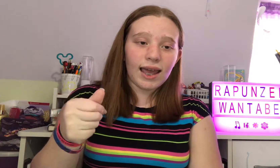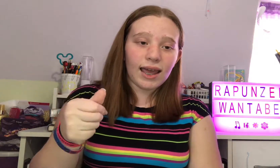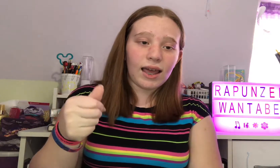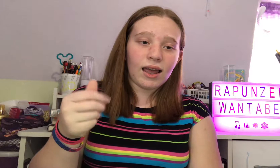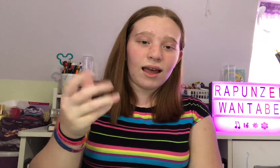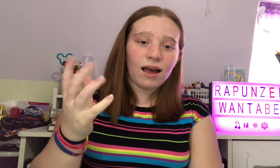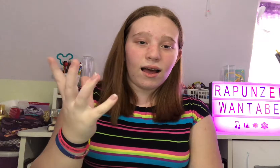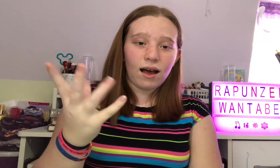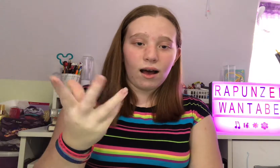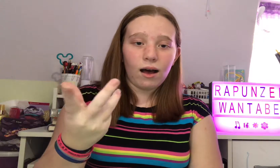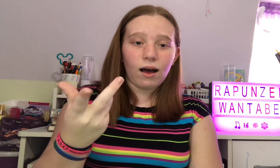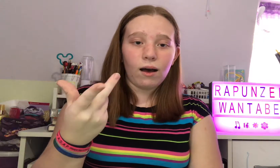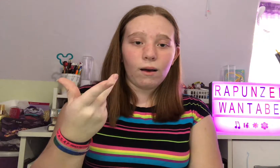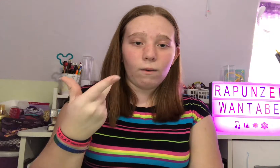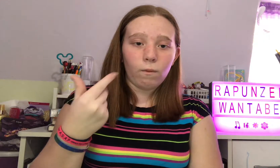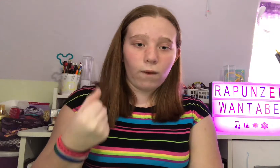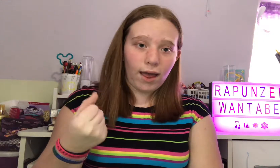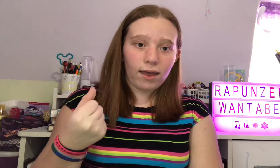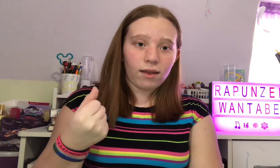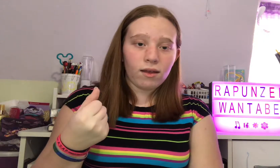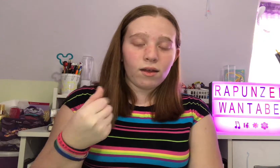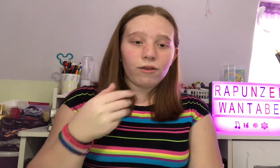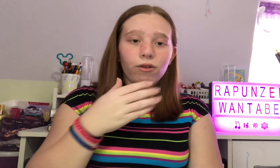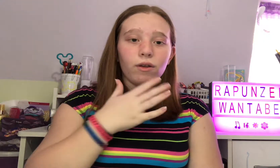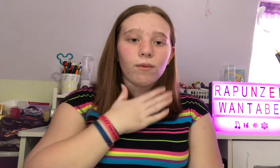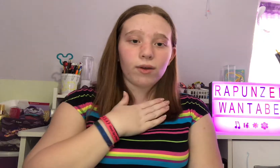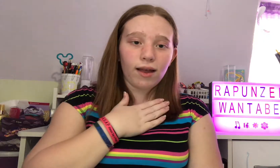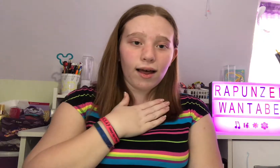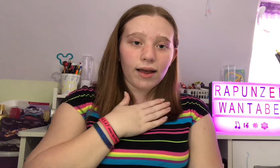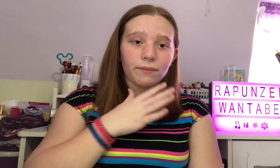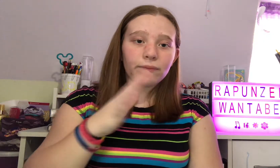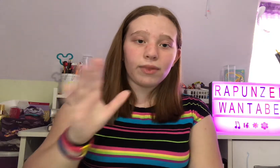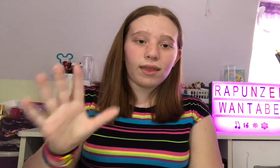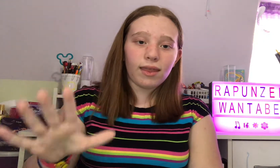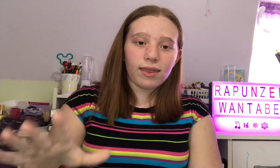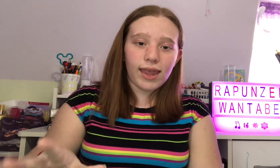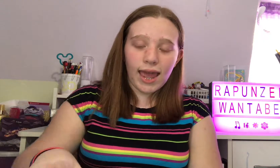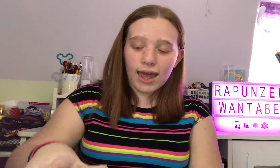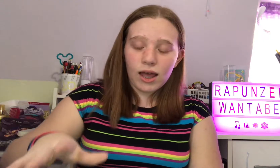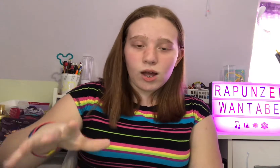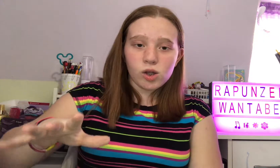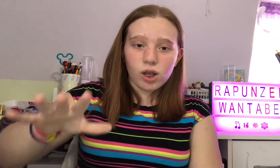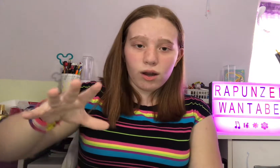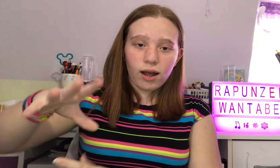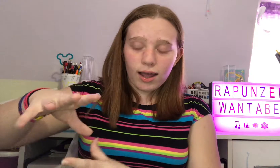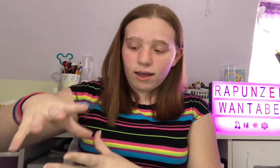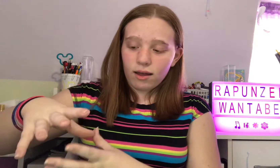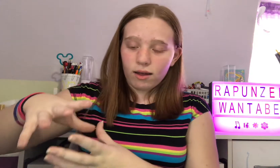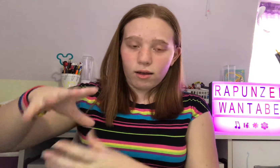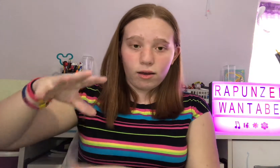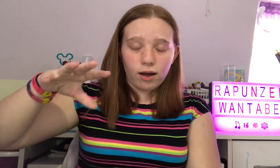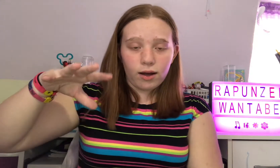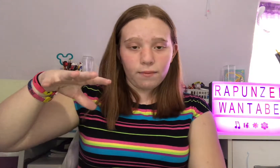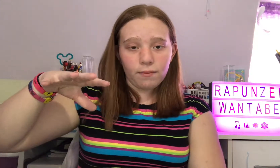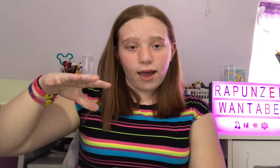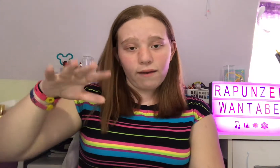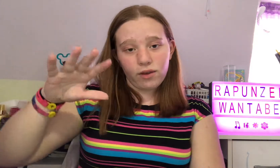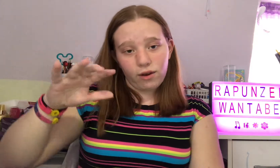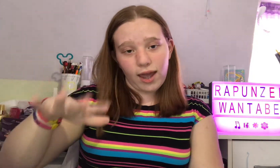take away. So then you'll point to I. Take, so you kind of have your